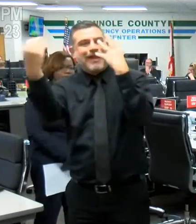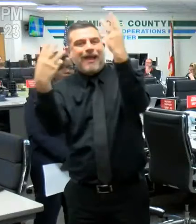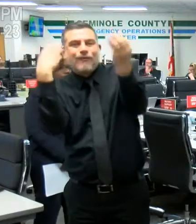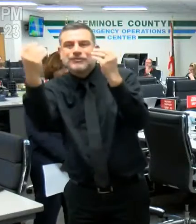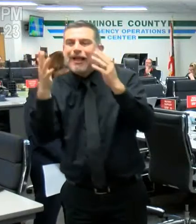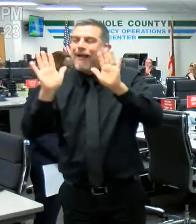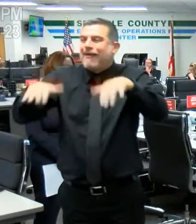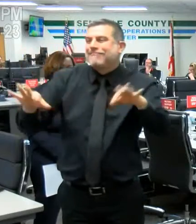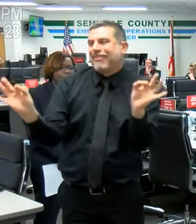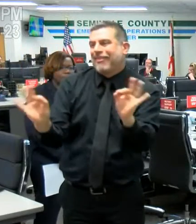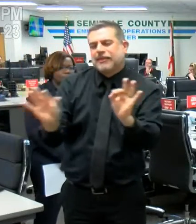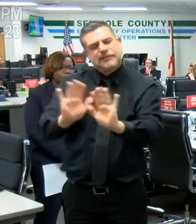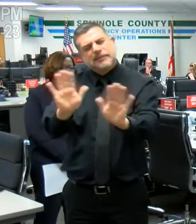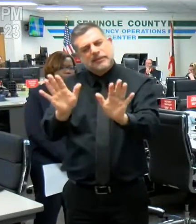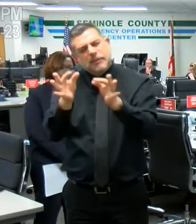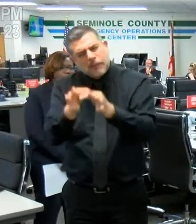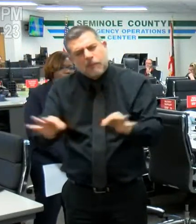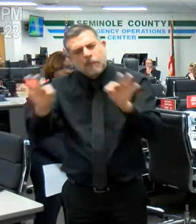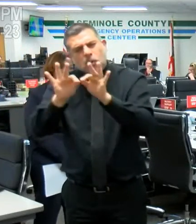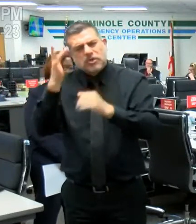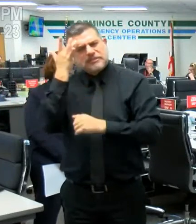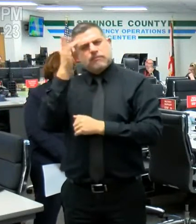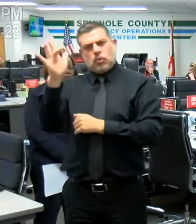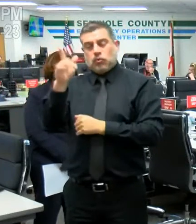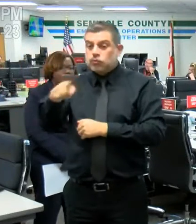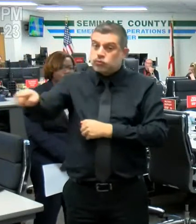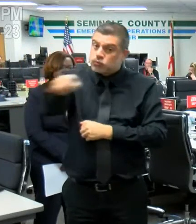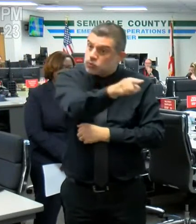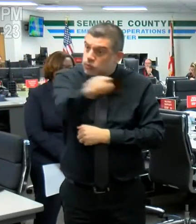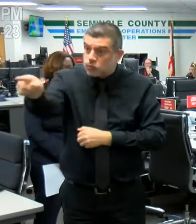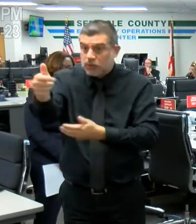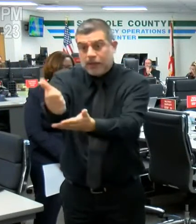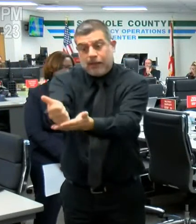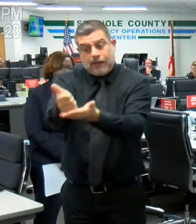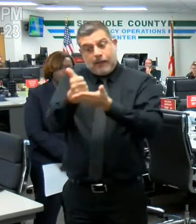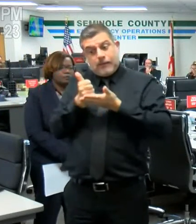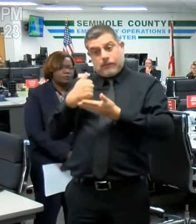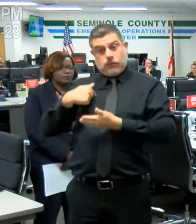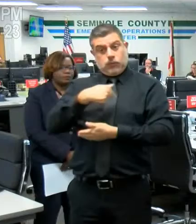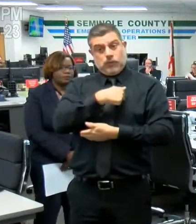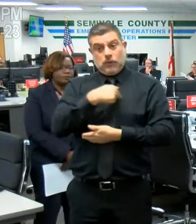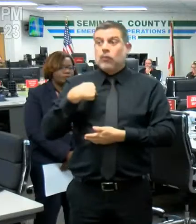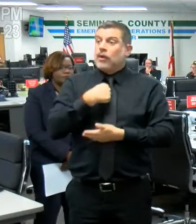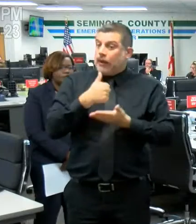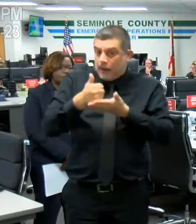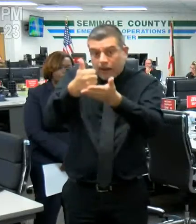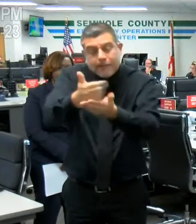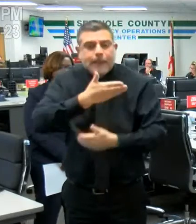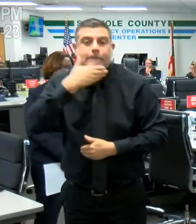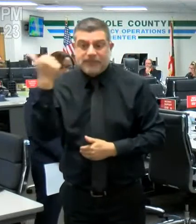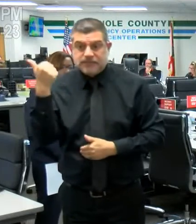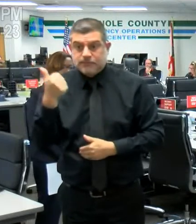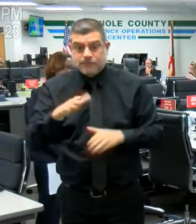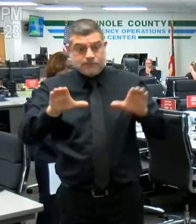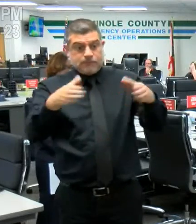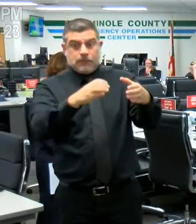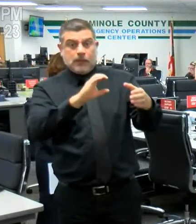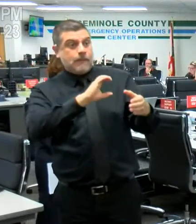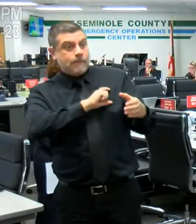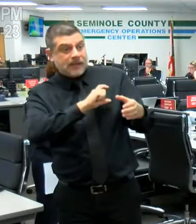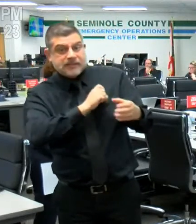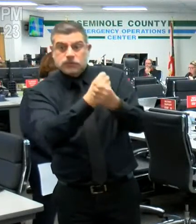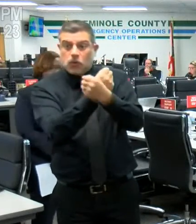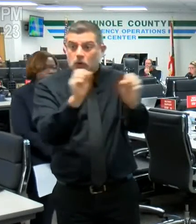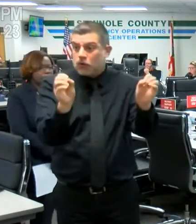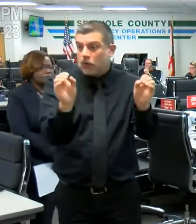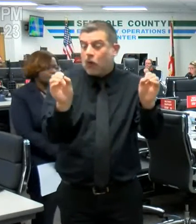we're asking you all to help us make the best of what is going on. The Sheriff's Office wanted me to let you all know that they are prepared